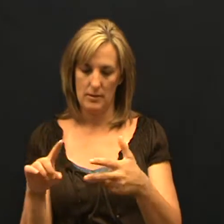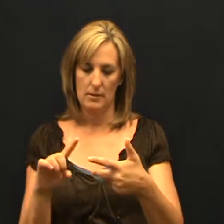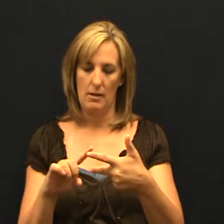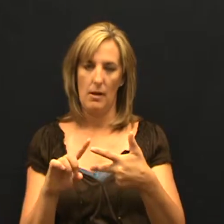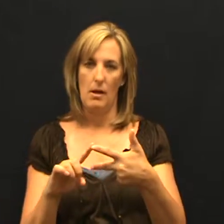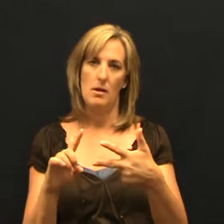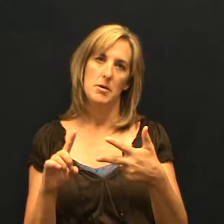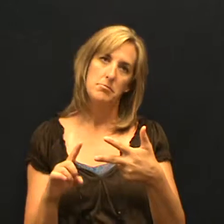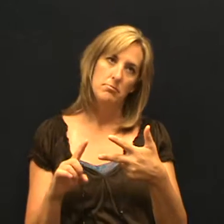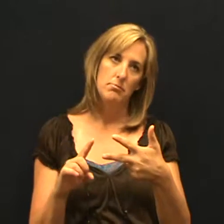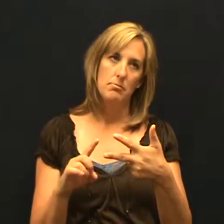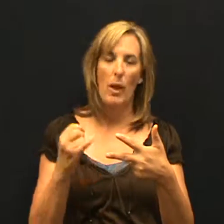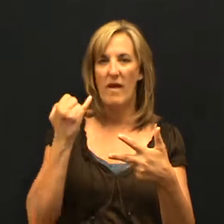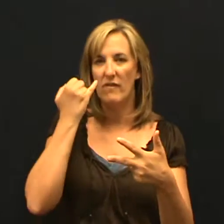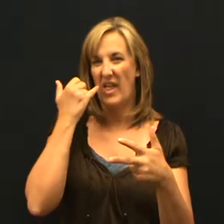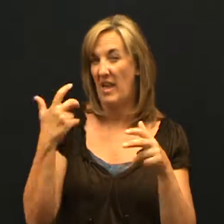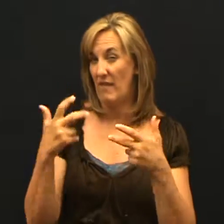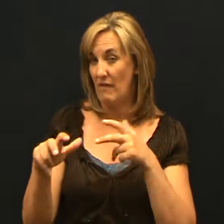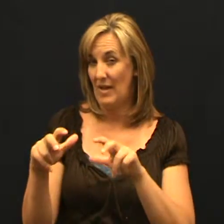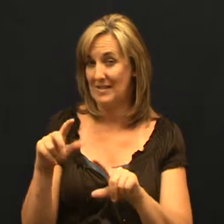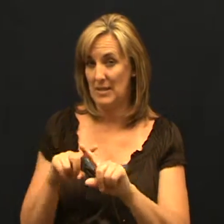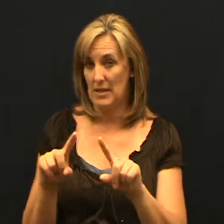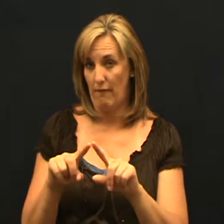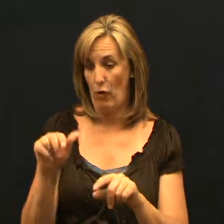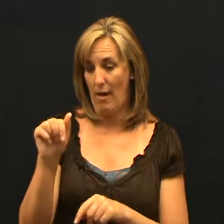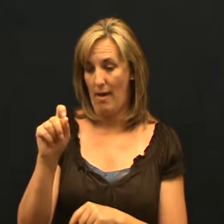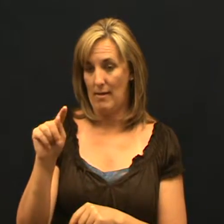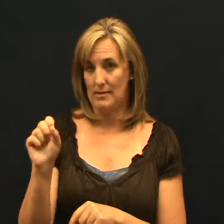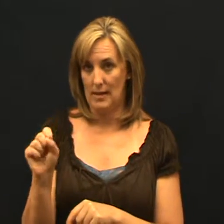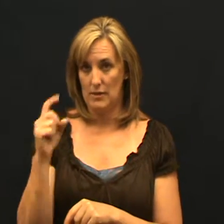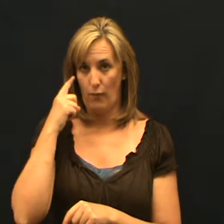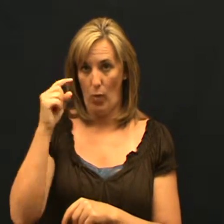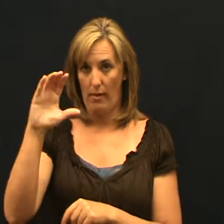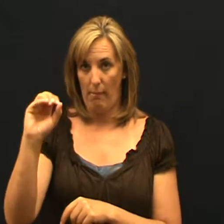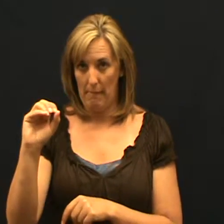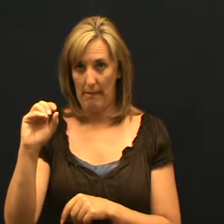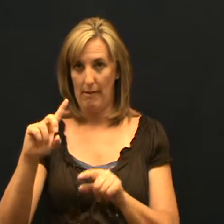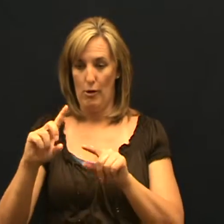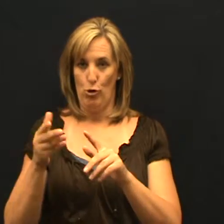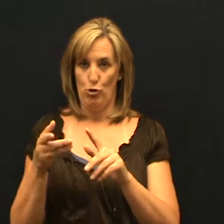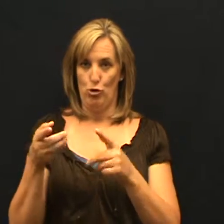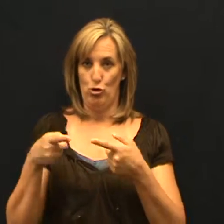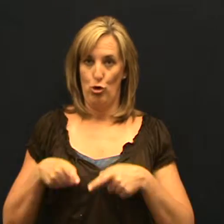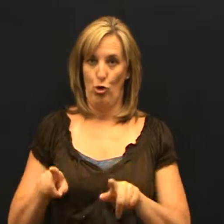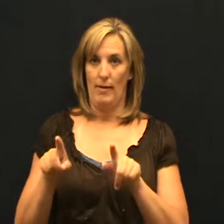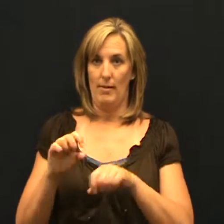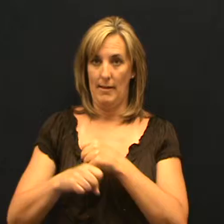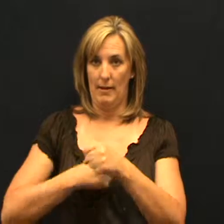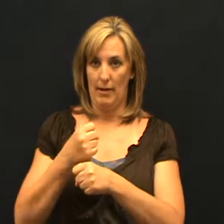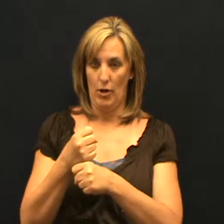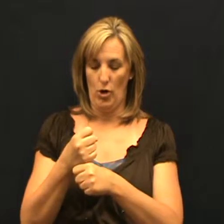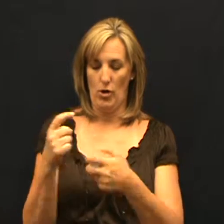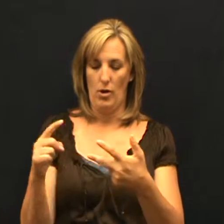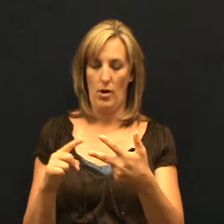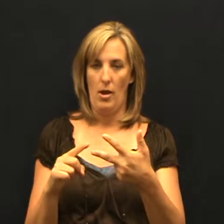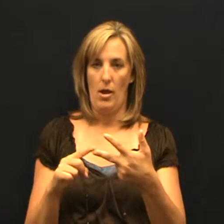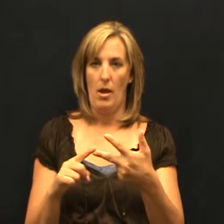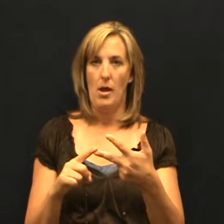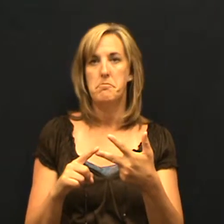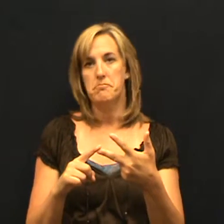apparently they invested in some assets for the company during the year. And then finally, provided or used by financing